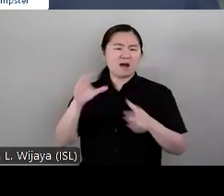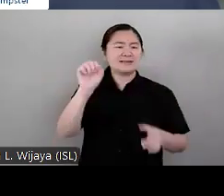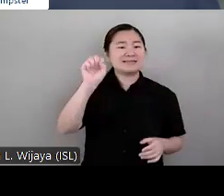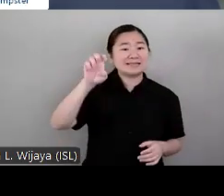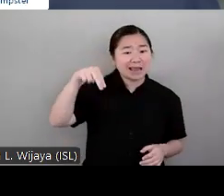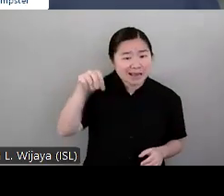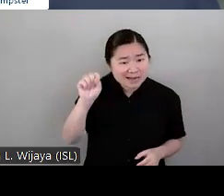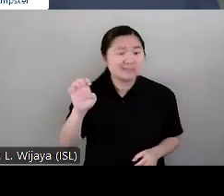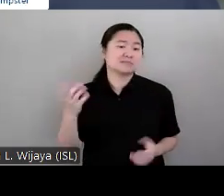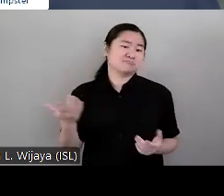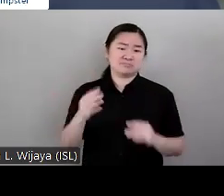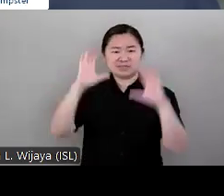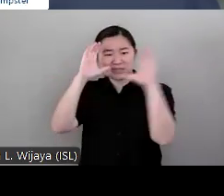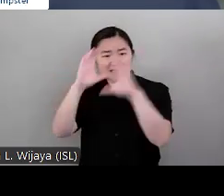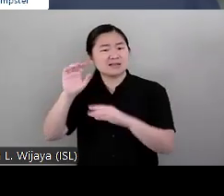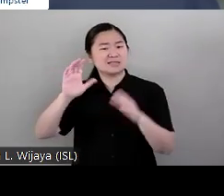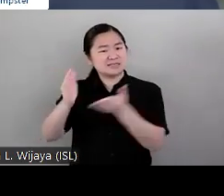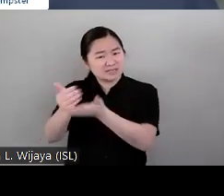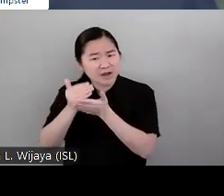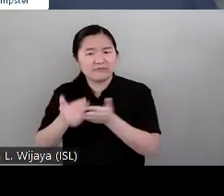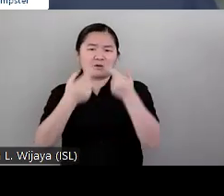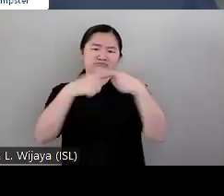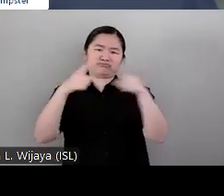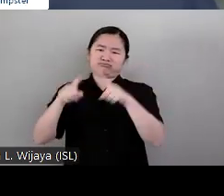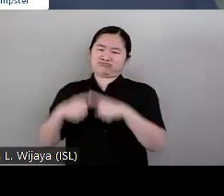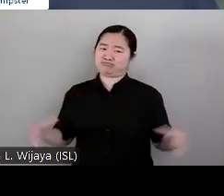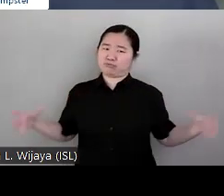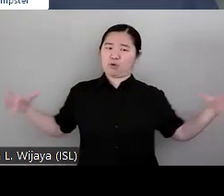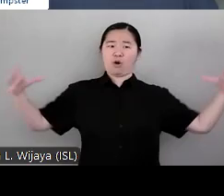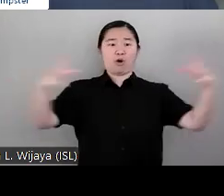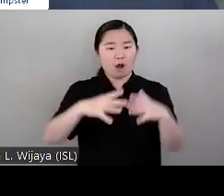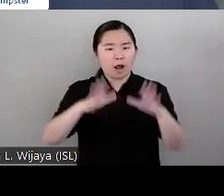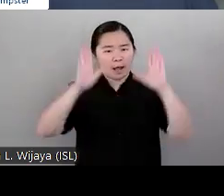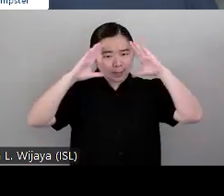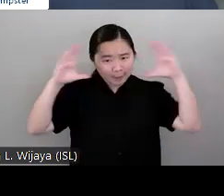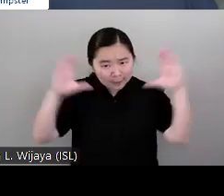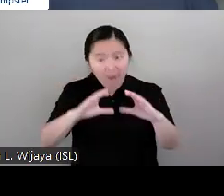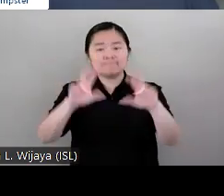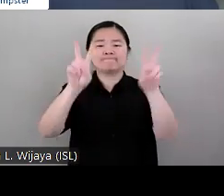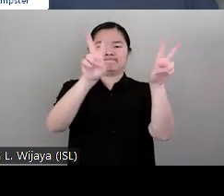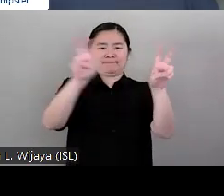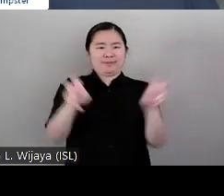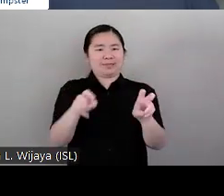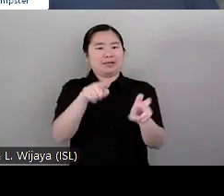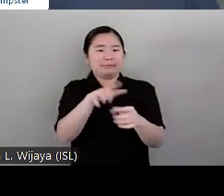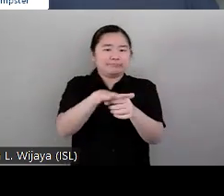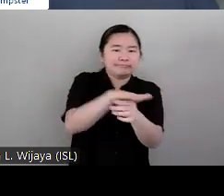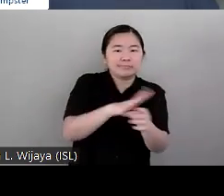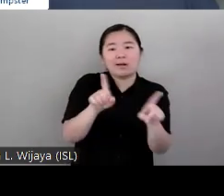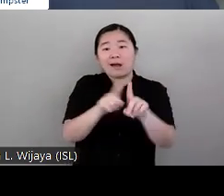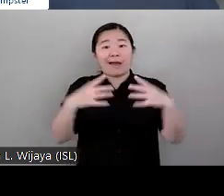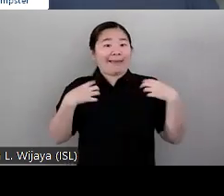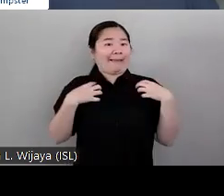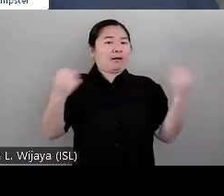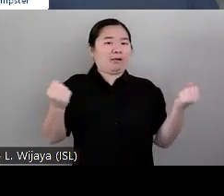a safeguarding approach. And this approach thought about safeguarding in terms of keeping people we work with safe from exploitation and